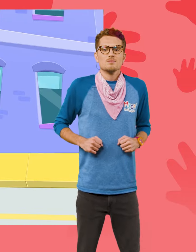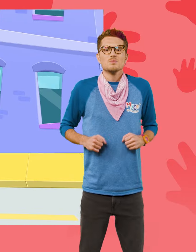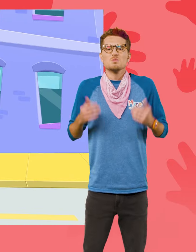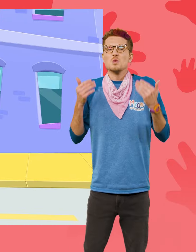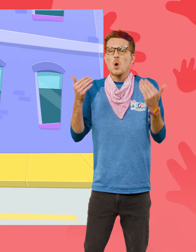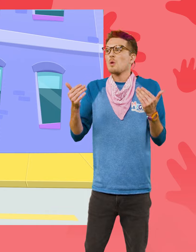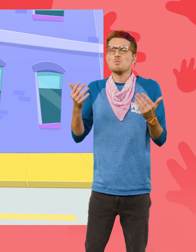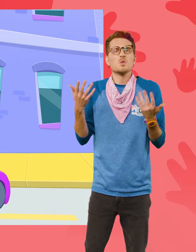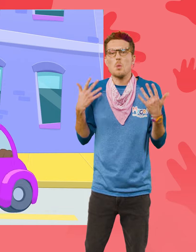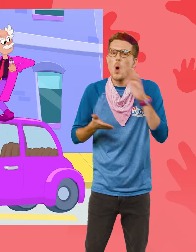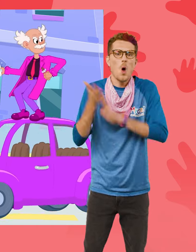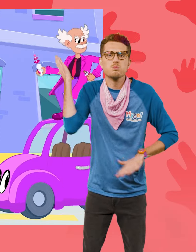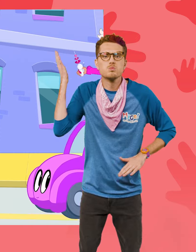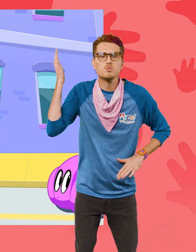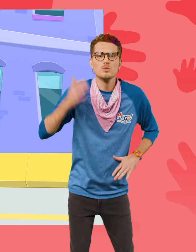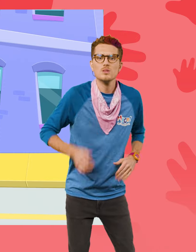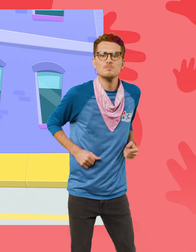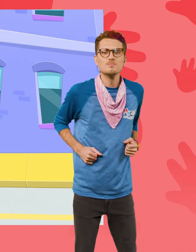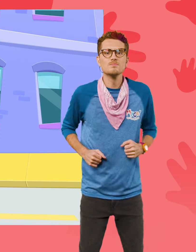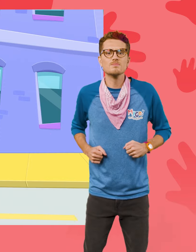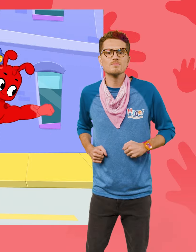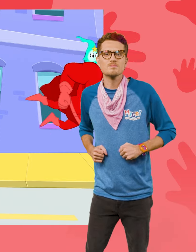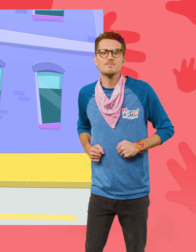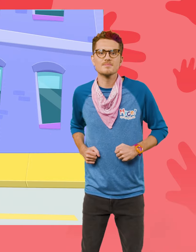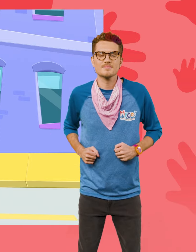Let's get out of here.